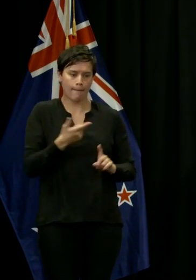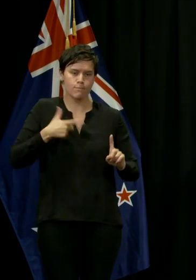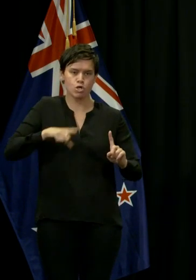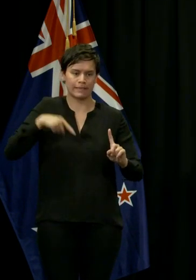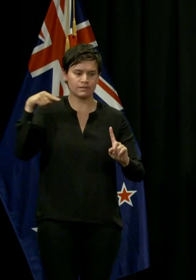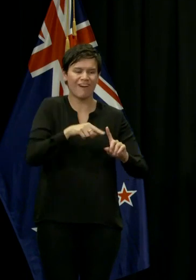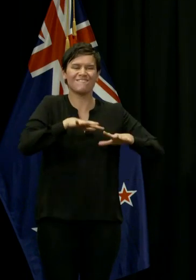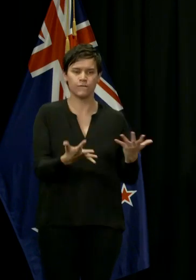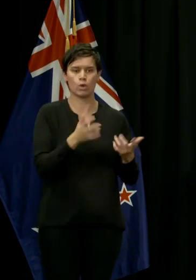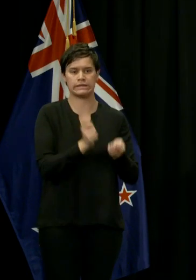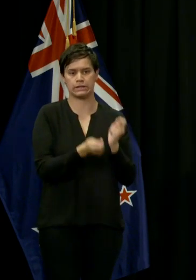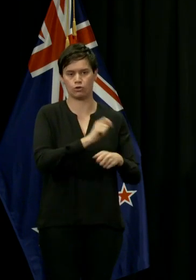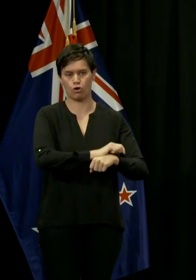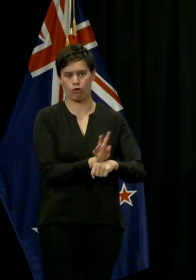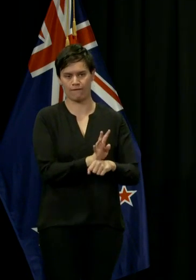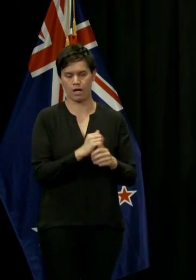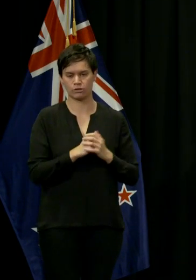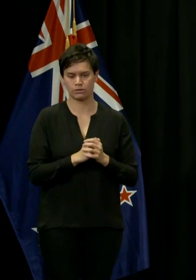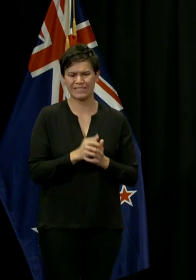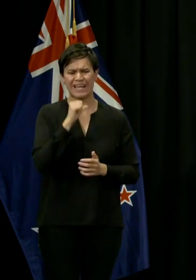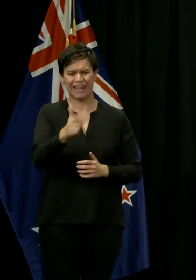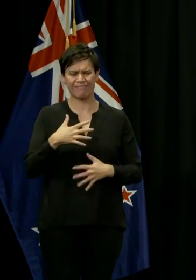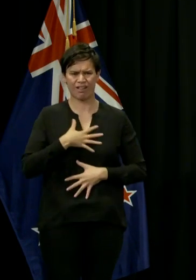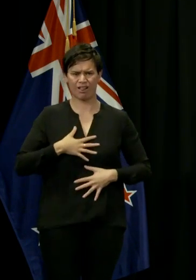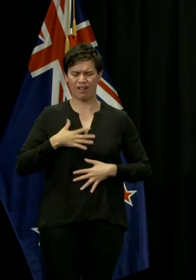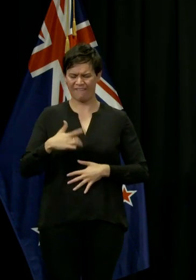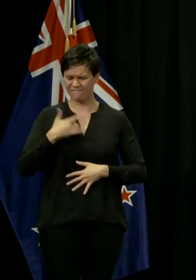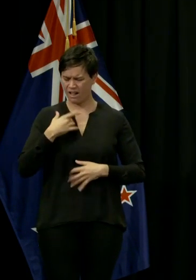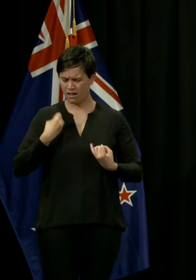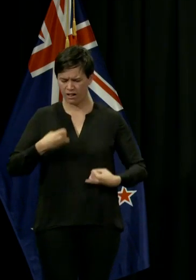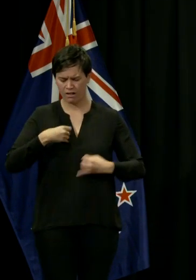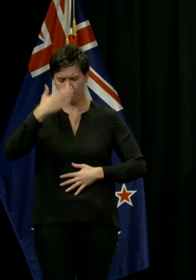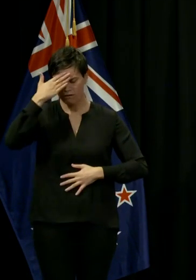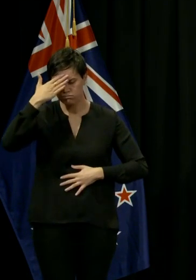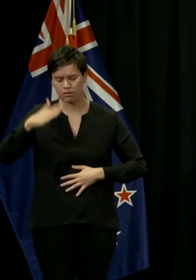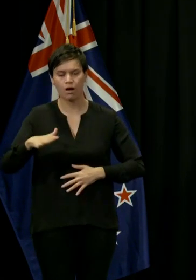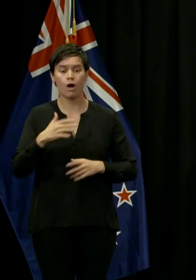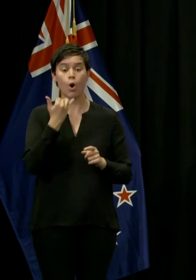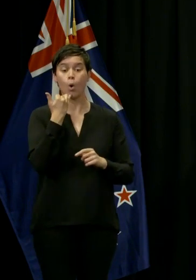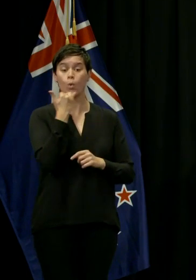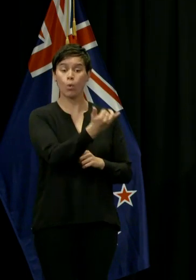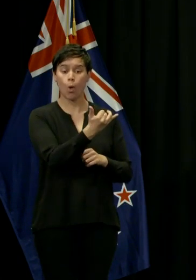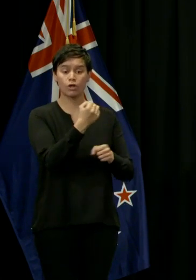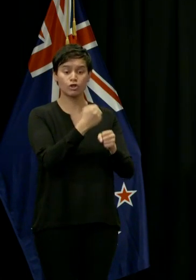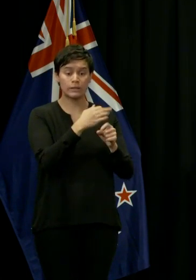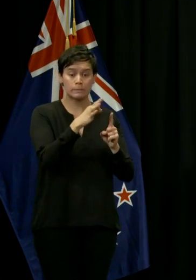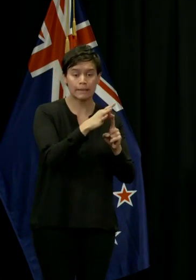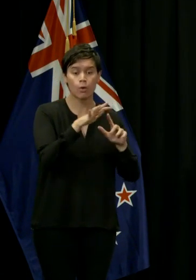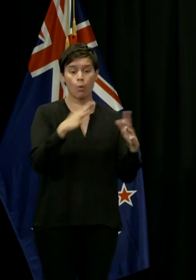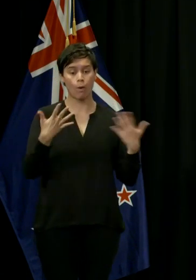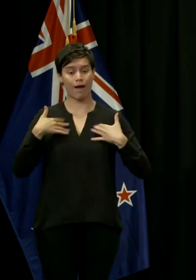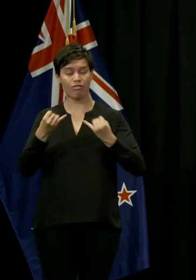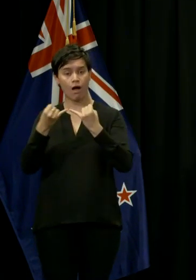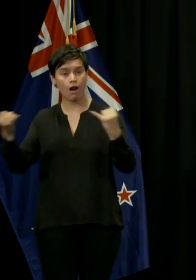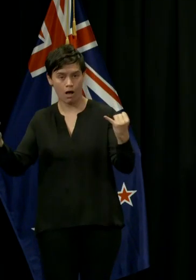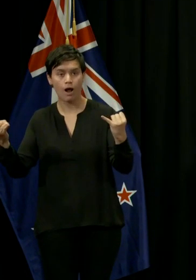be tested and either contact their GP via phone or Healthline will be directed to those testing facilities. If there